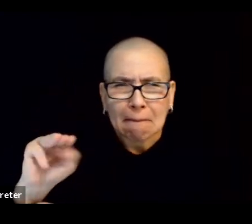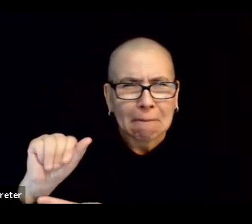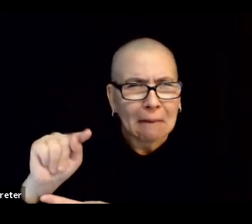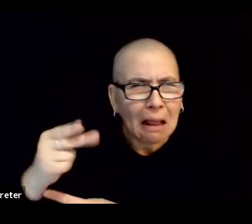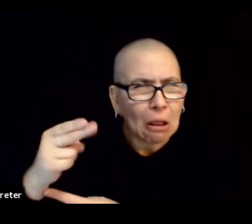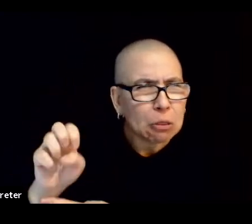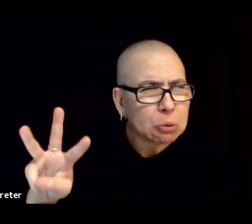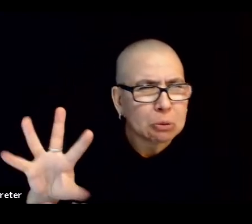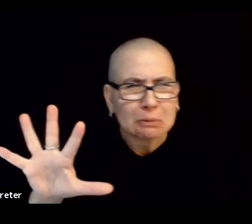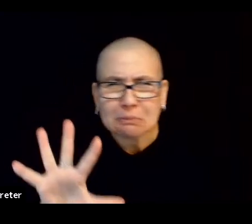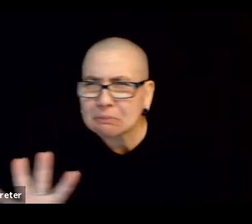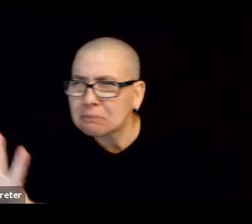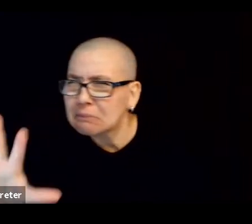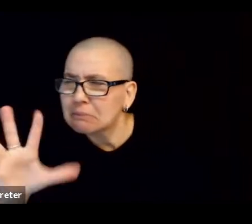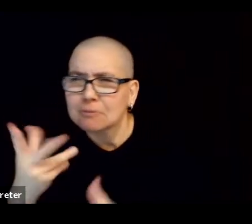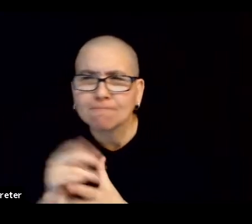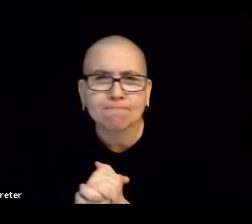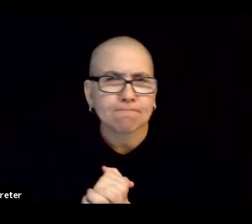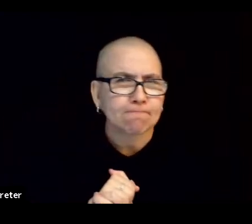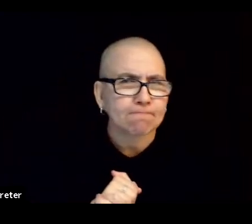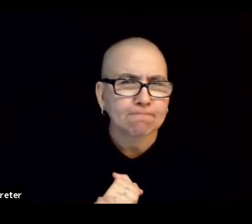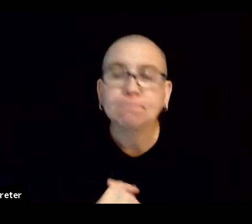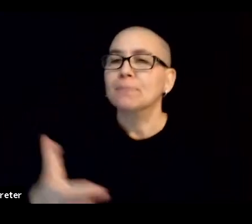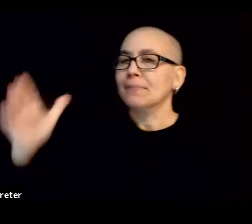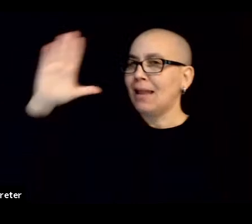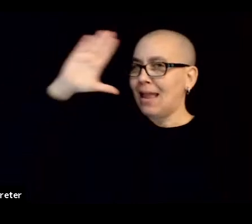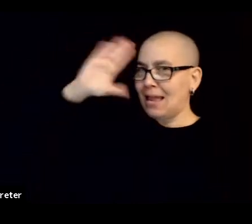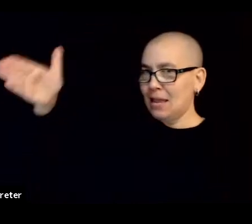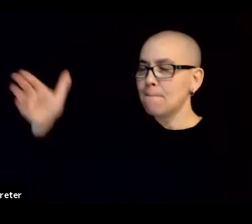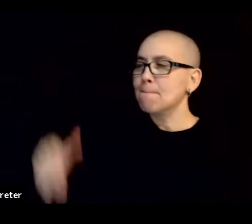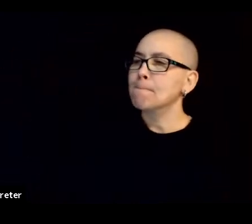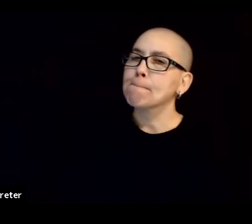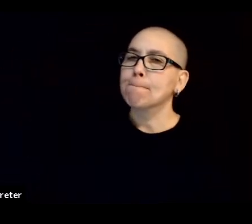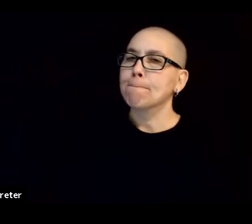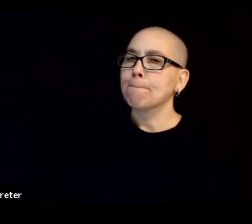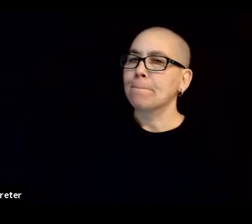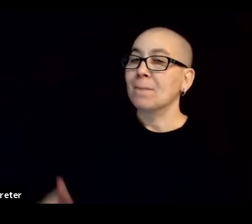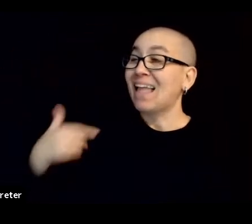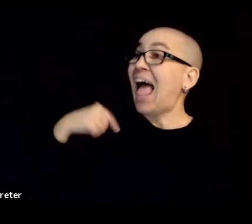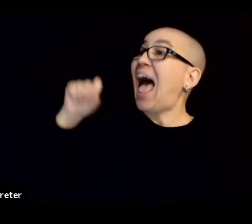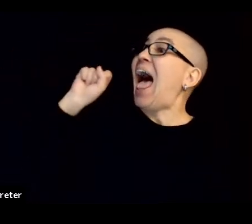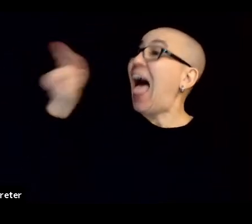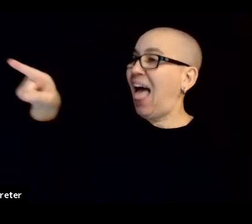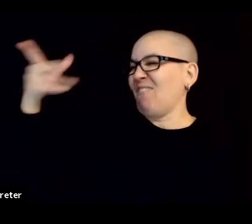My question was essentially already asked and answered, but thank you.